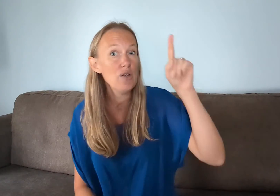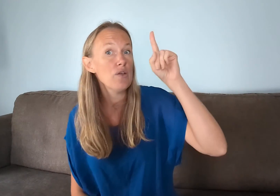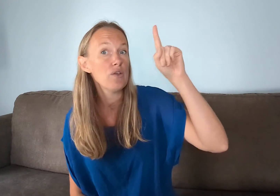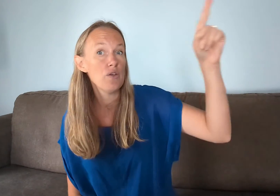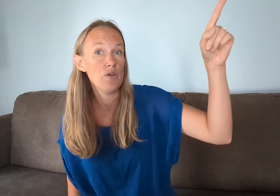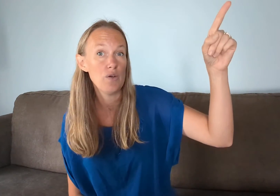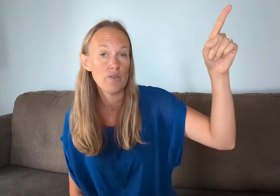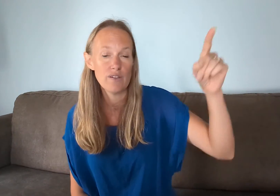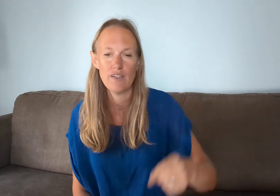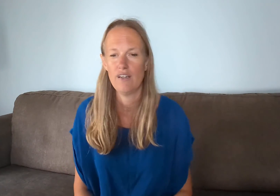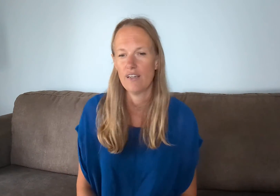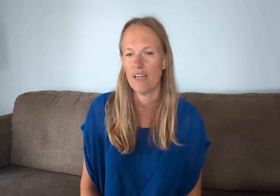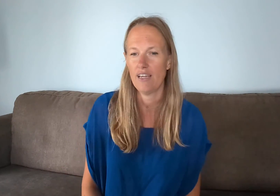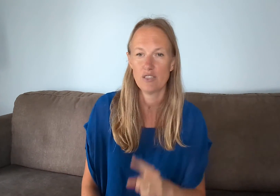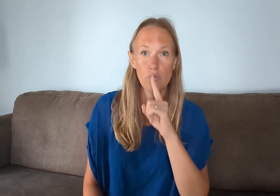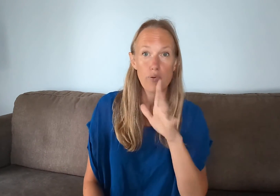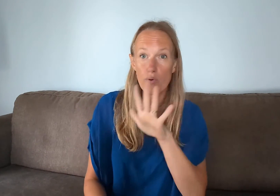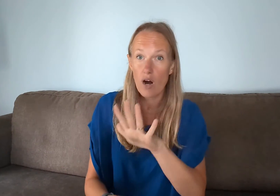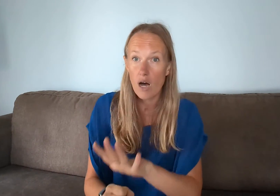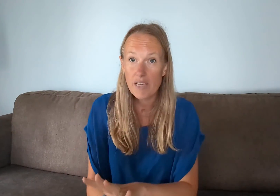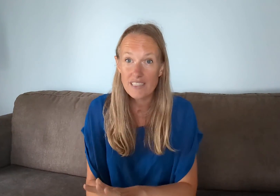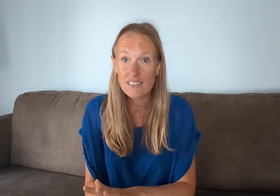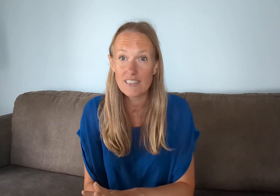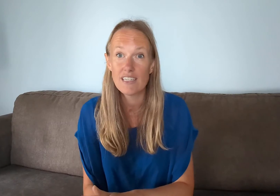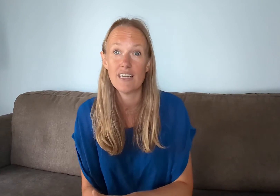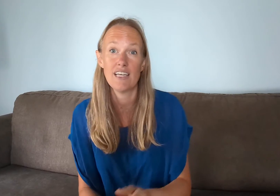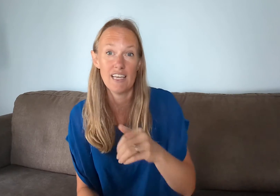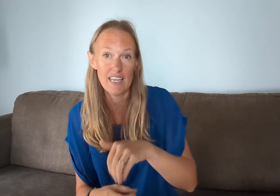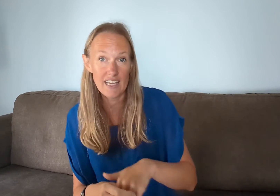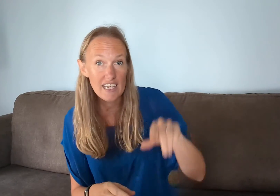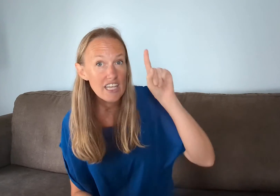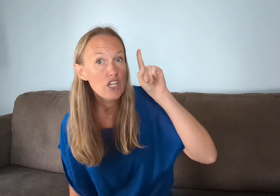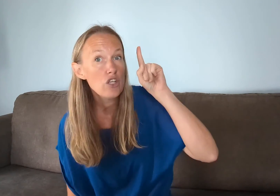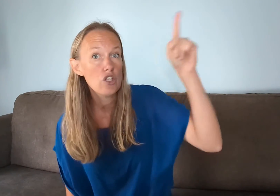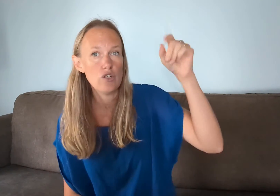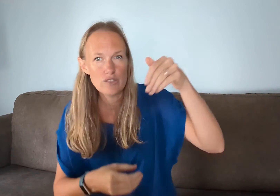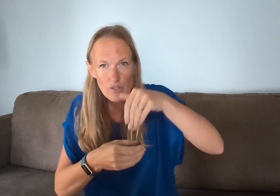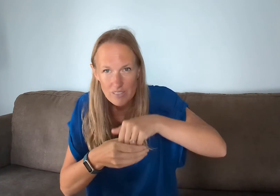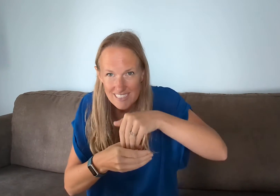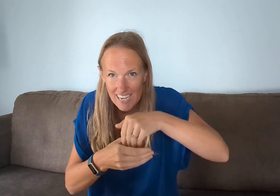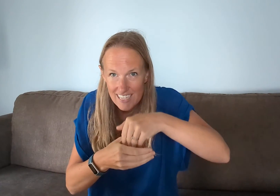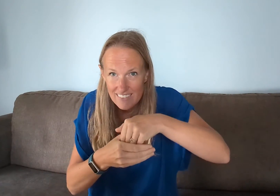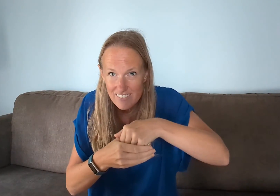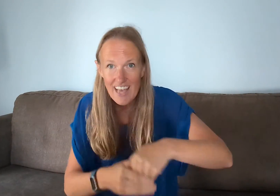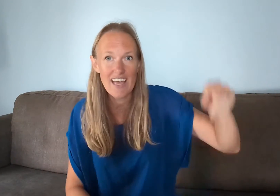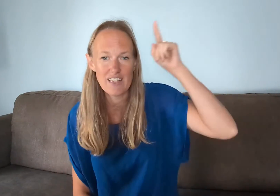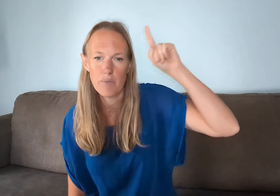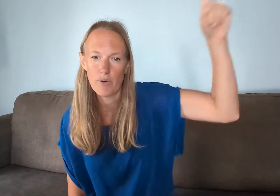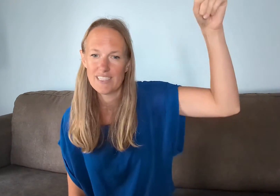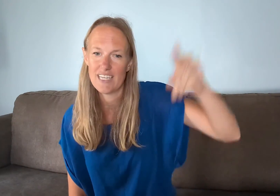in you. Okay? So promise in you. So you almost tuck in for that and then point to